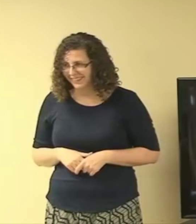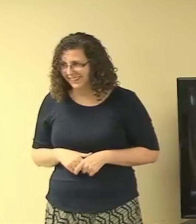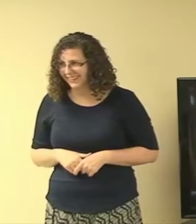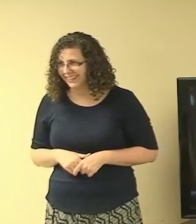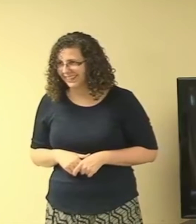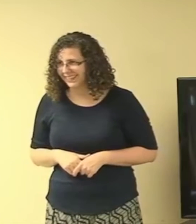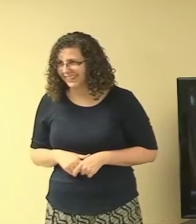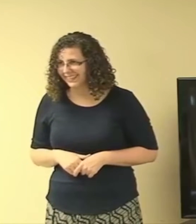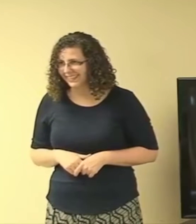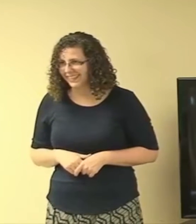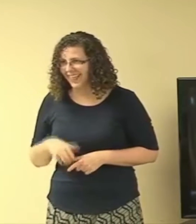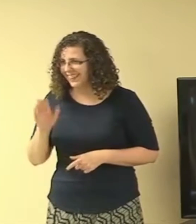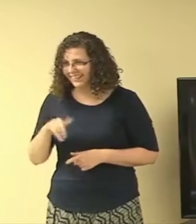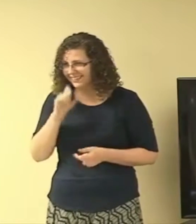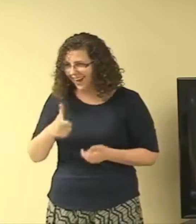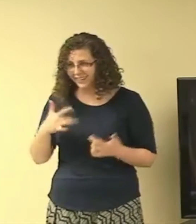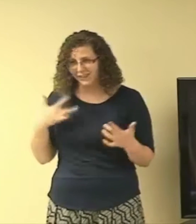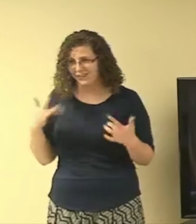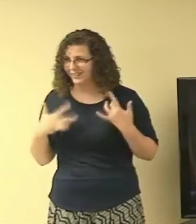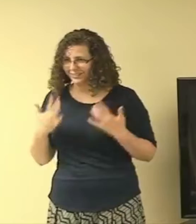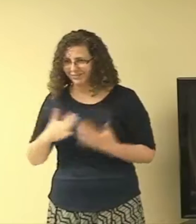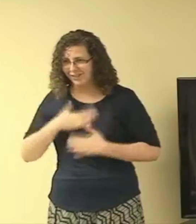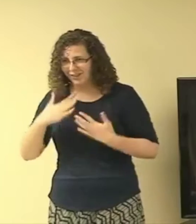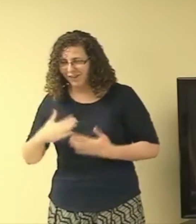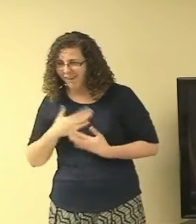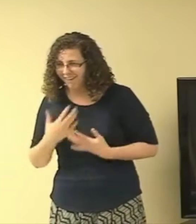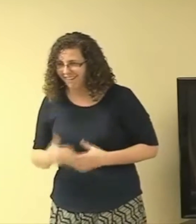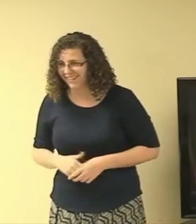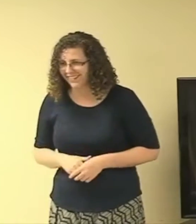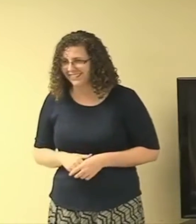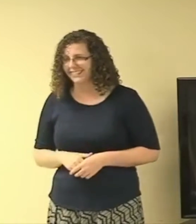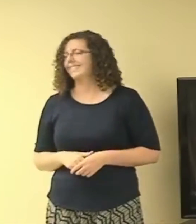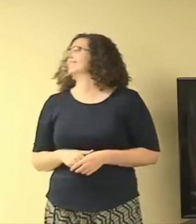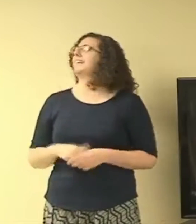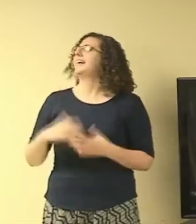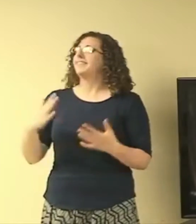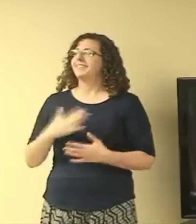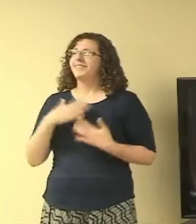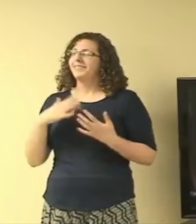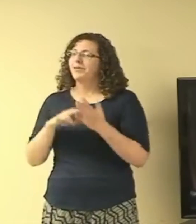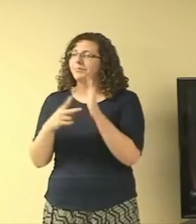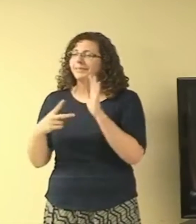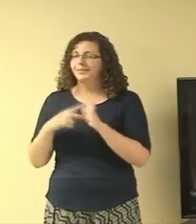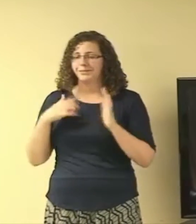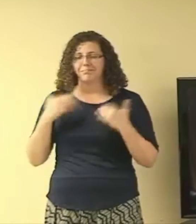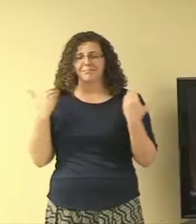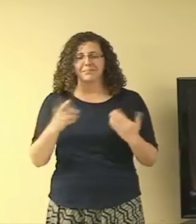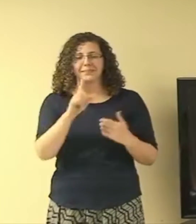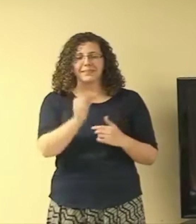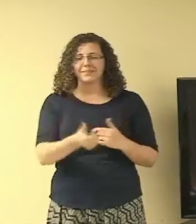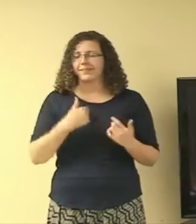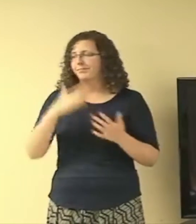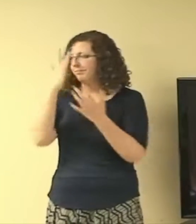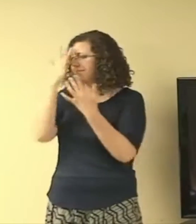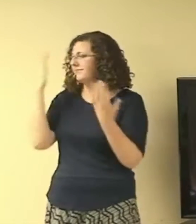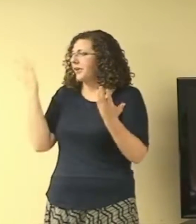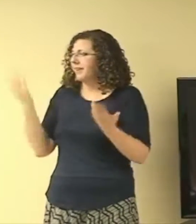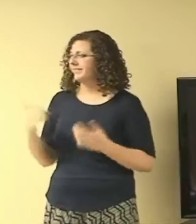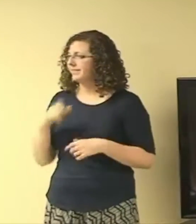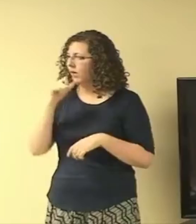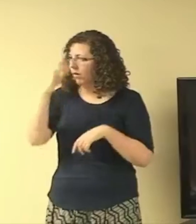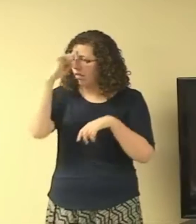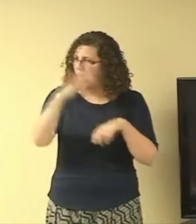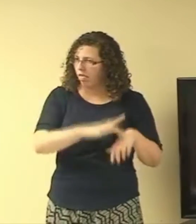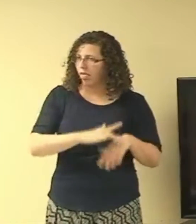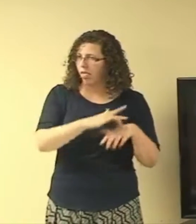This is not cheerful. This is not cheerful. Cheerful is you gave it and you forget instantly. We were sitting in